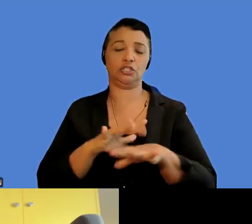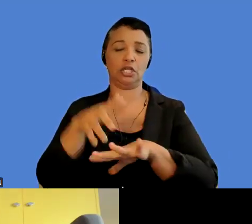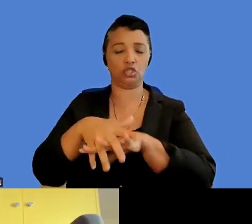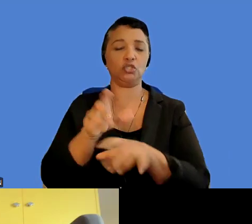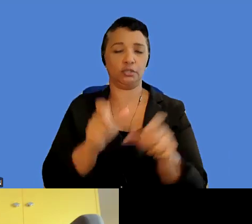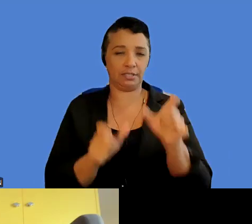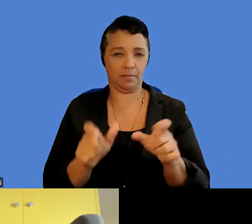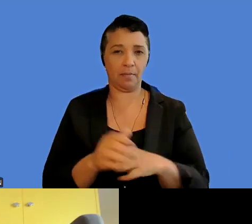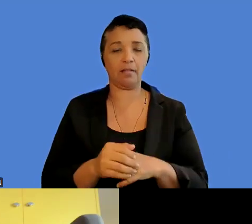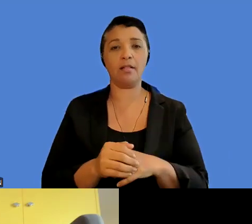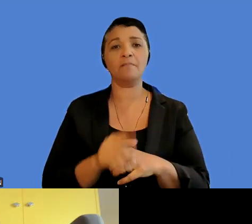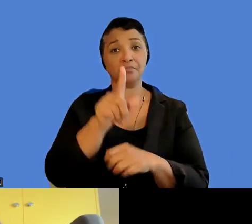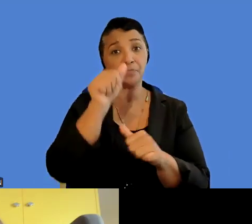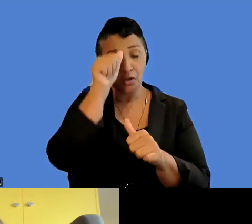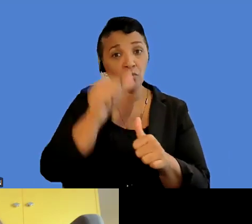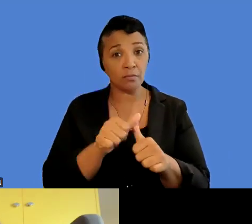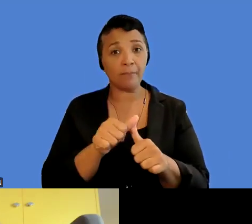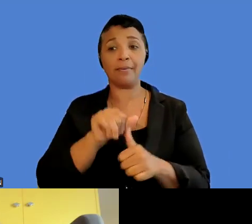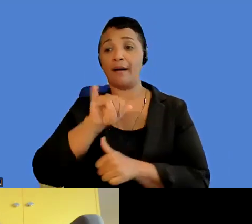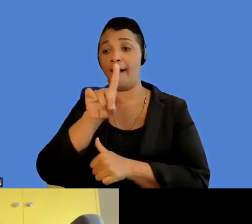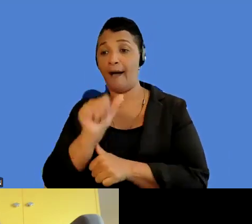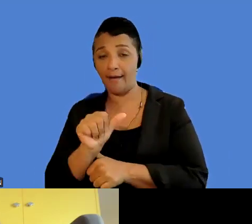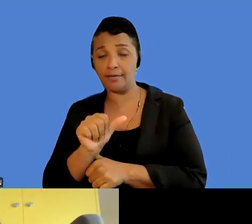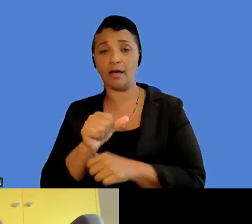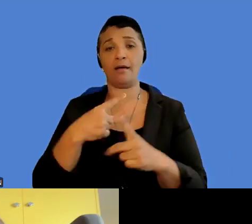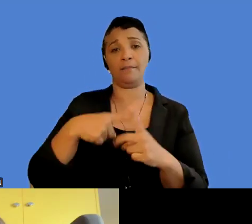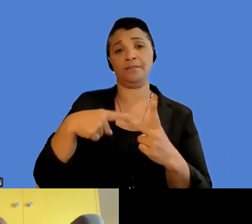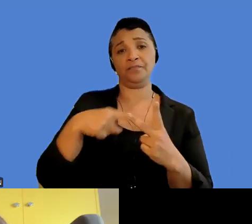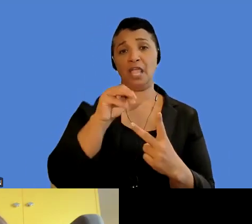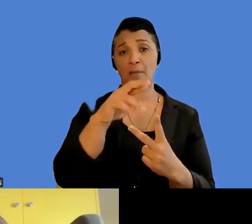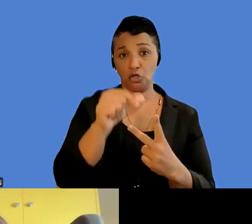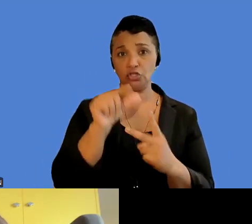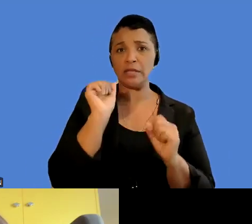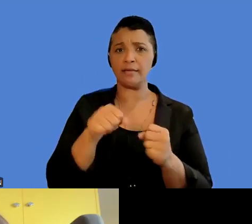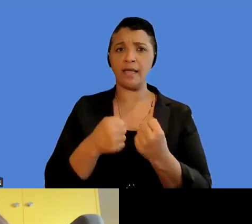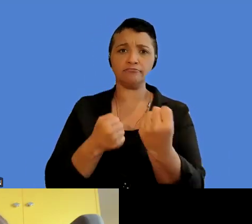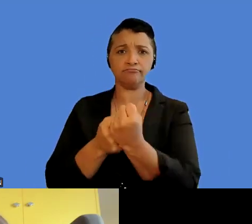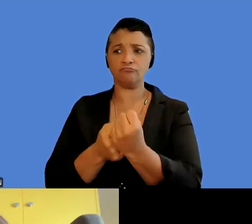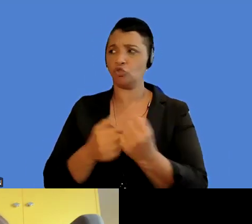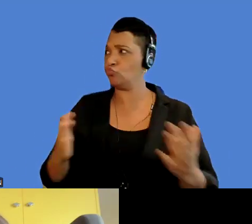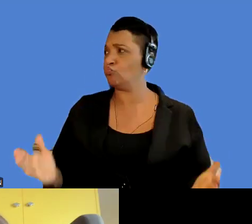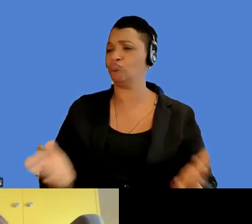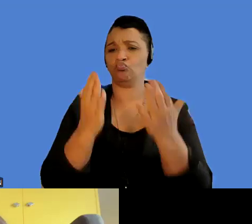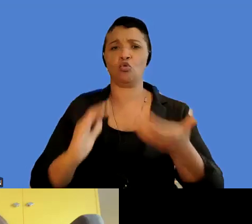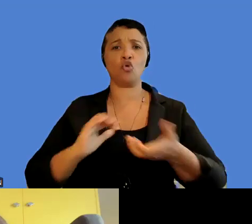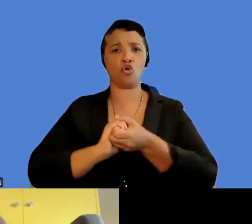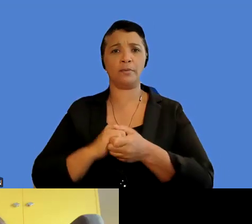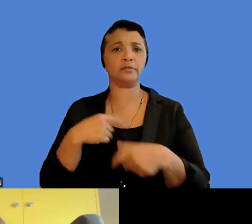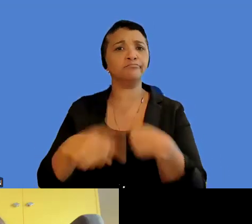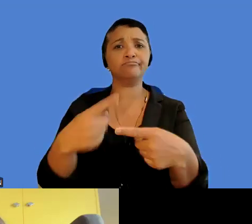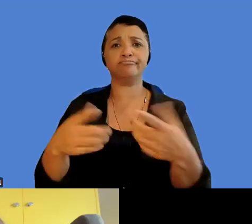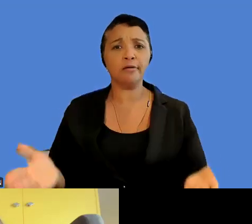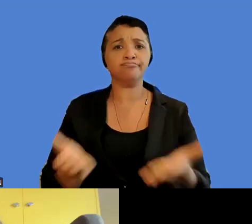that organizations such as International Disability Alliance and MRG can help to promote this collaboration and stand behind